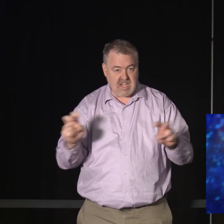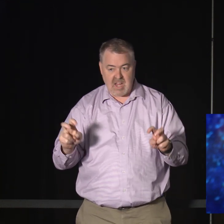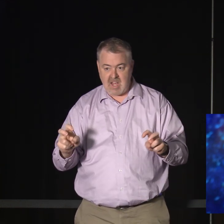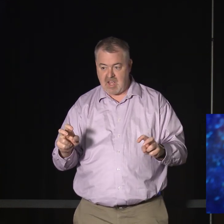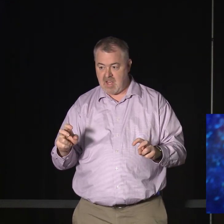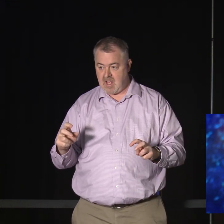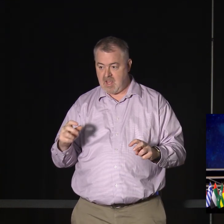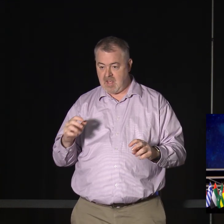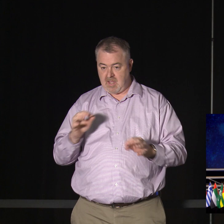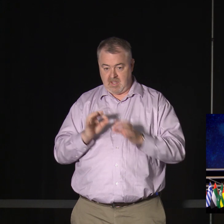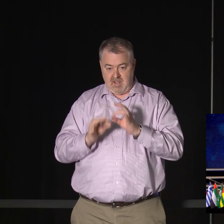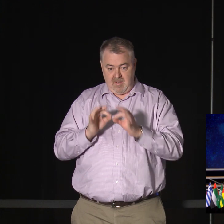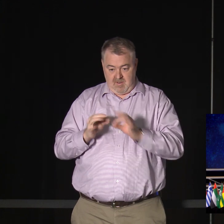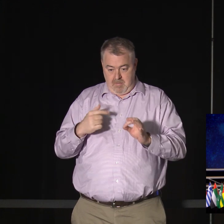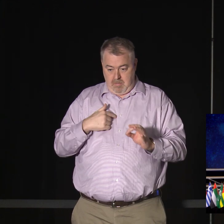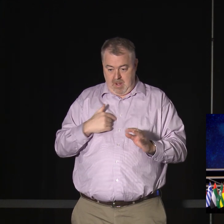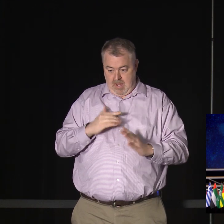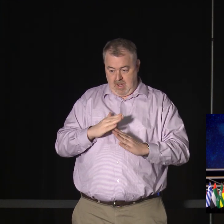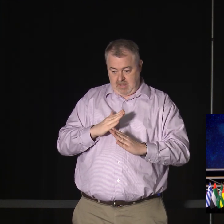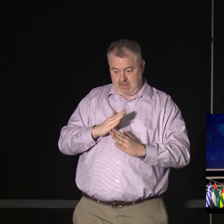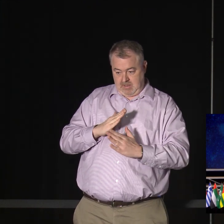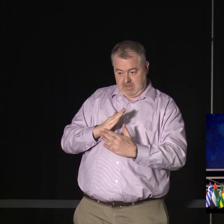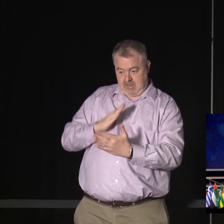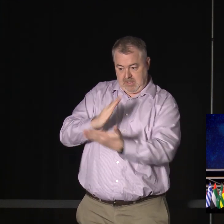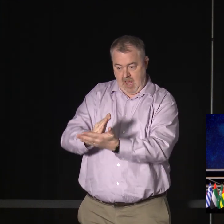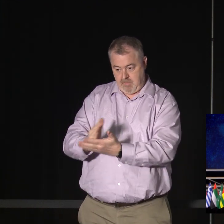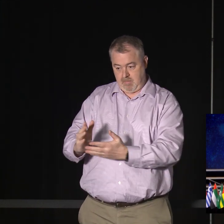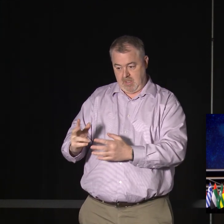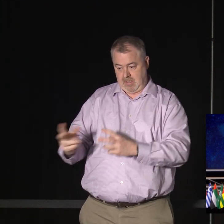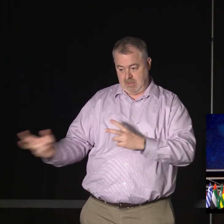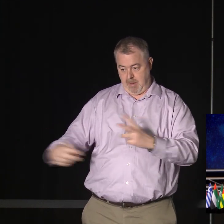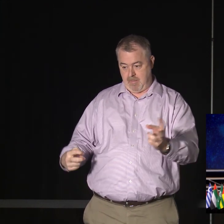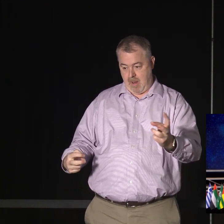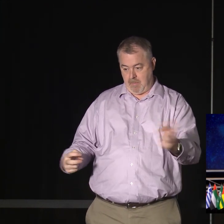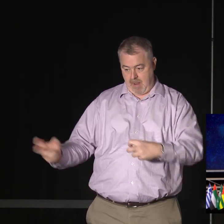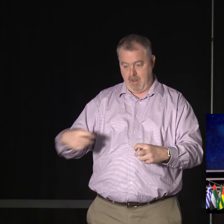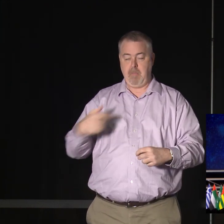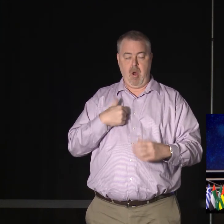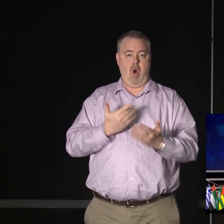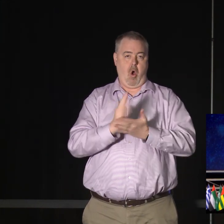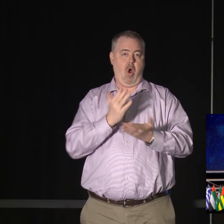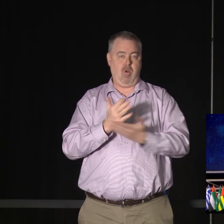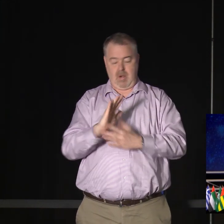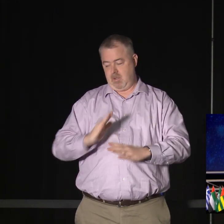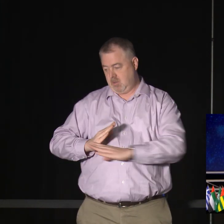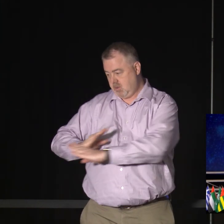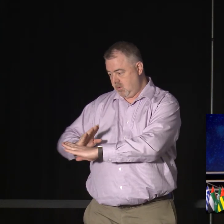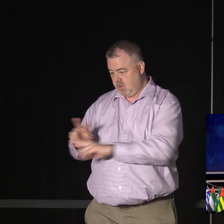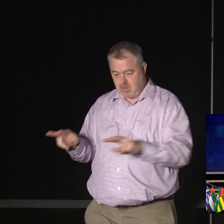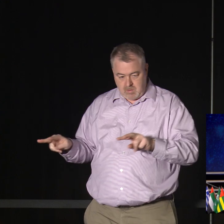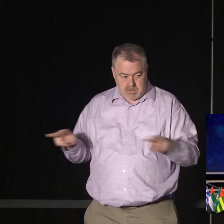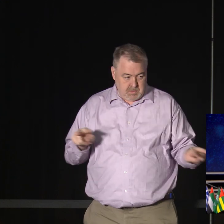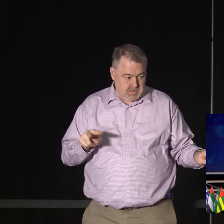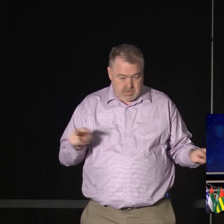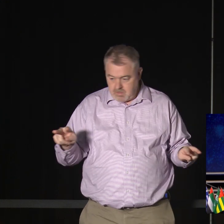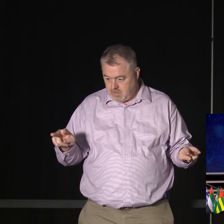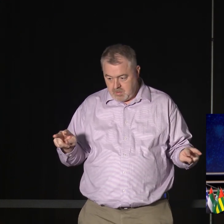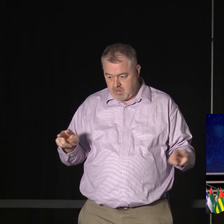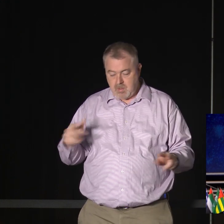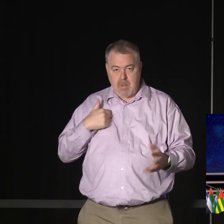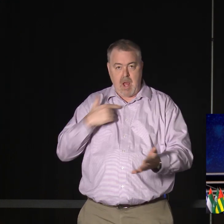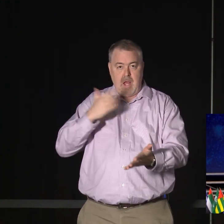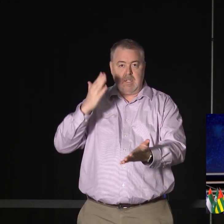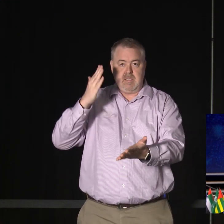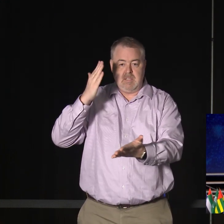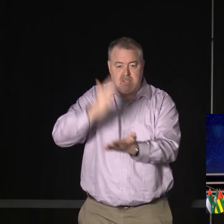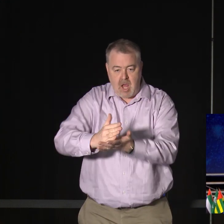If I can just stop these snakes from biting me, my life will be all right. If I can just put down the pornography,